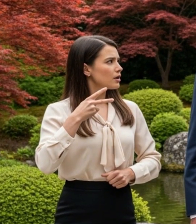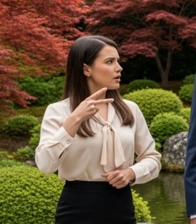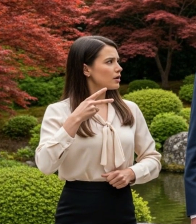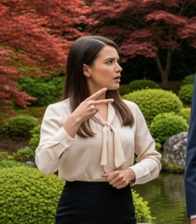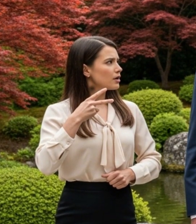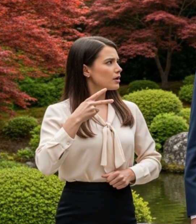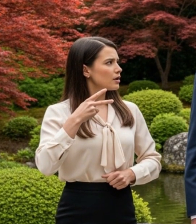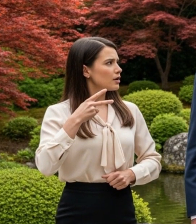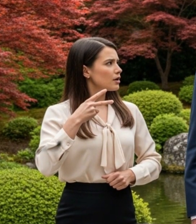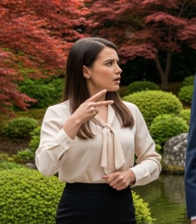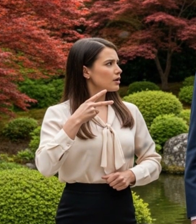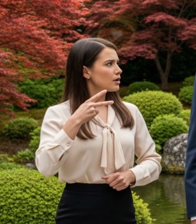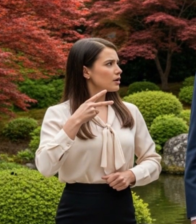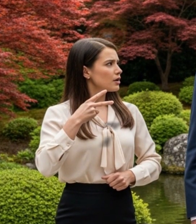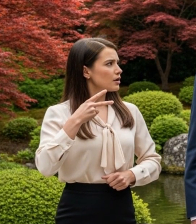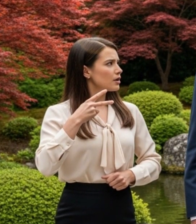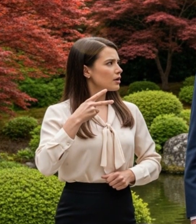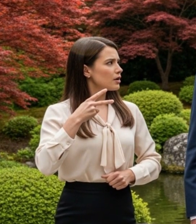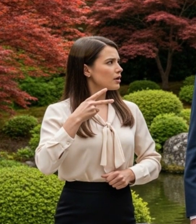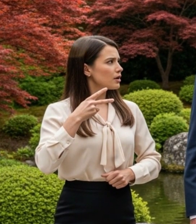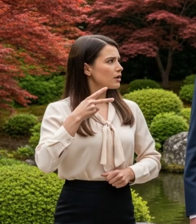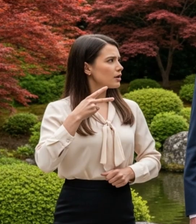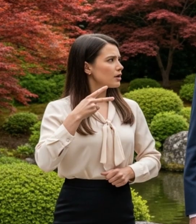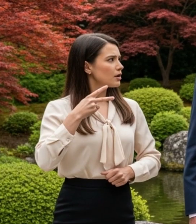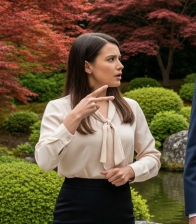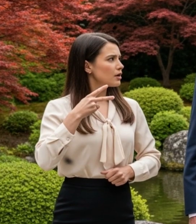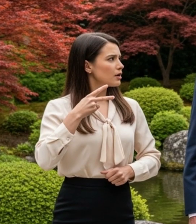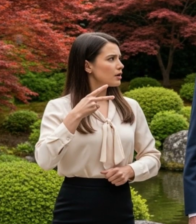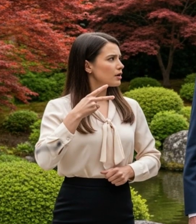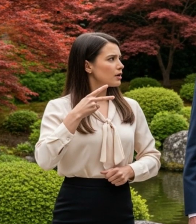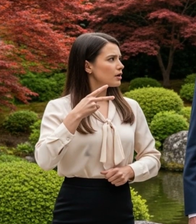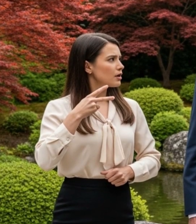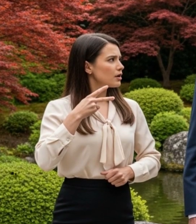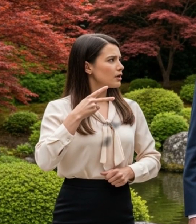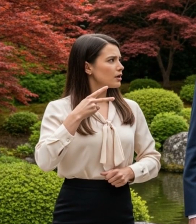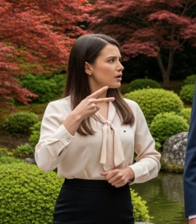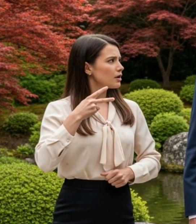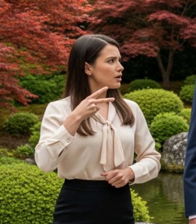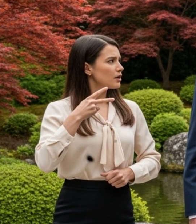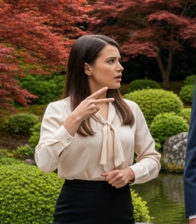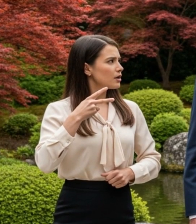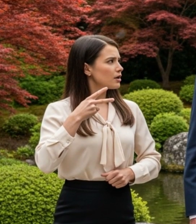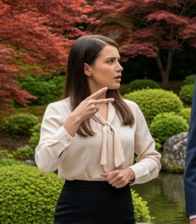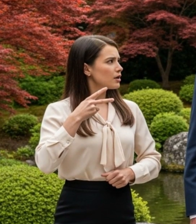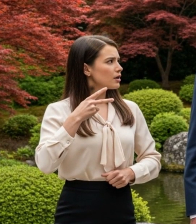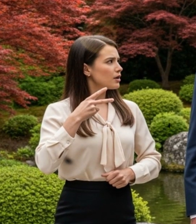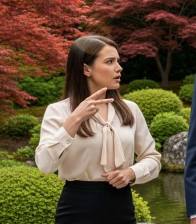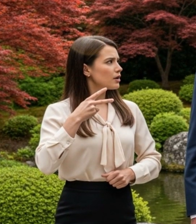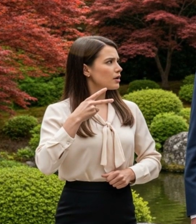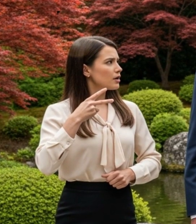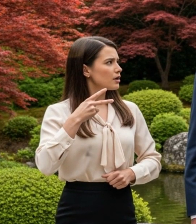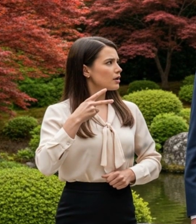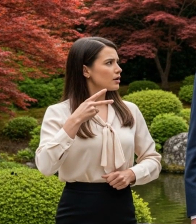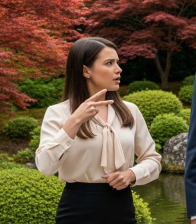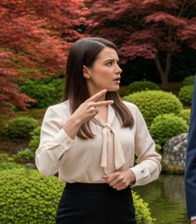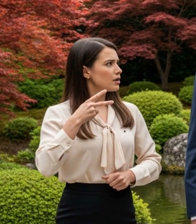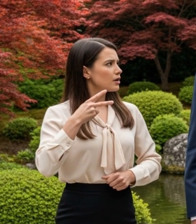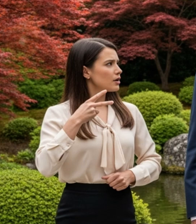hands slowed. Before that, our house was full of Baroque music, which is ironic, I know. My mother was